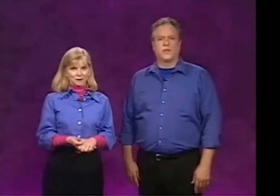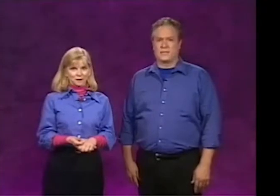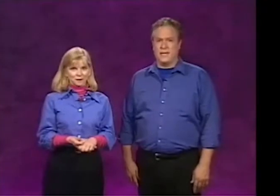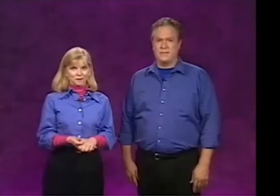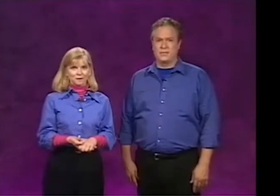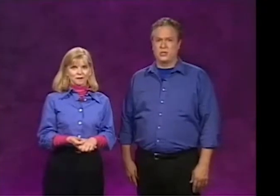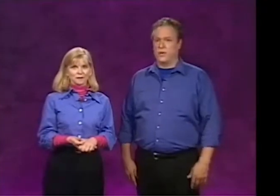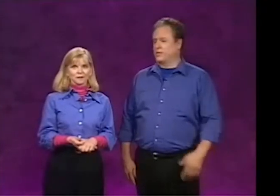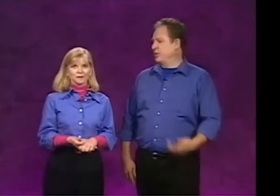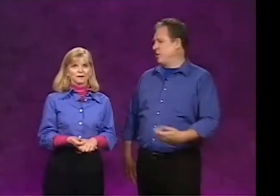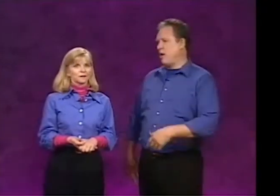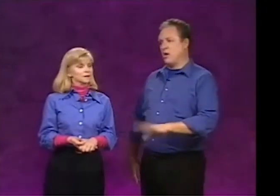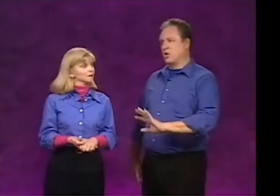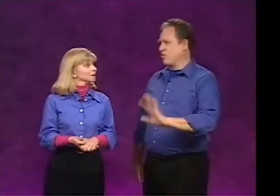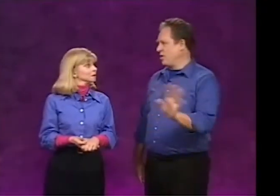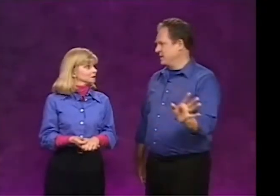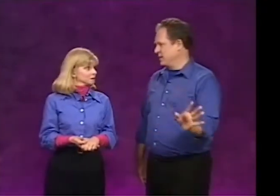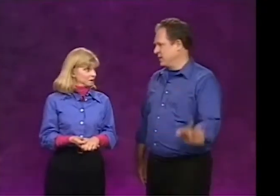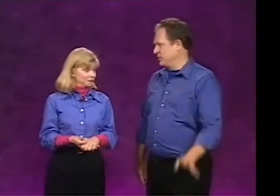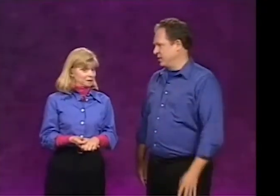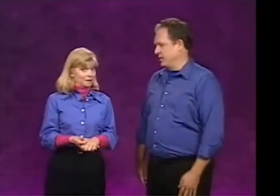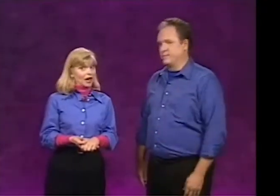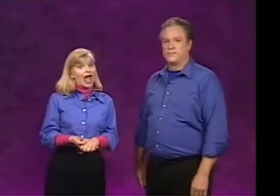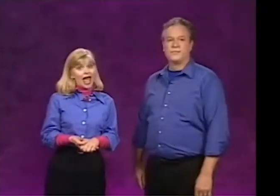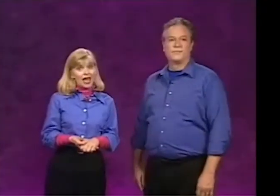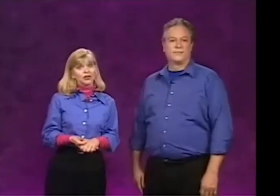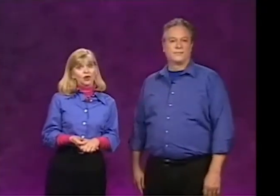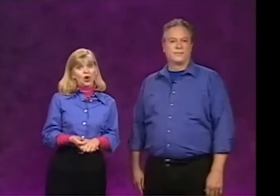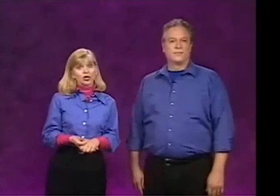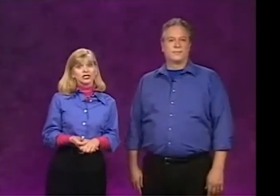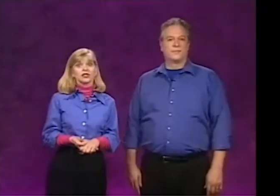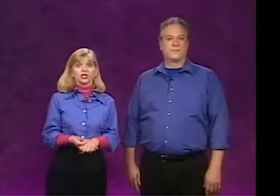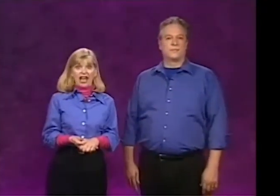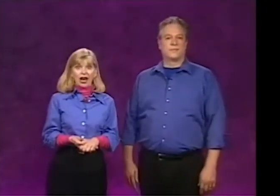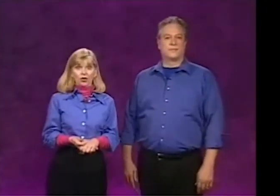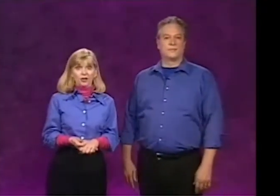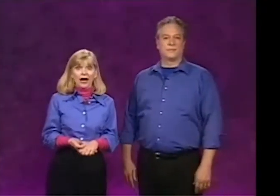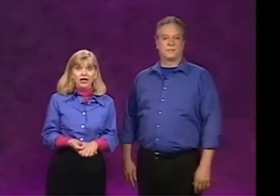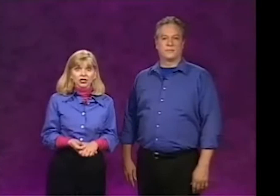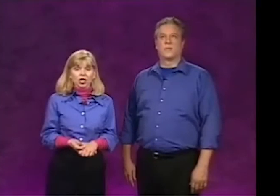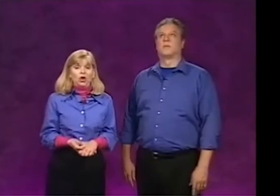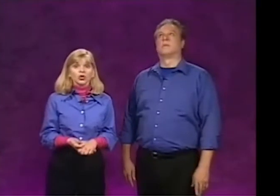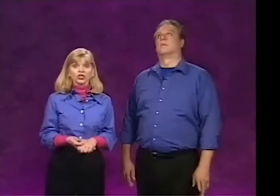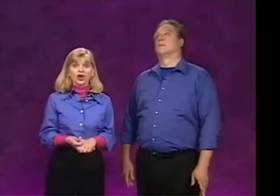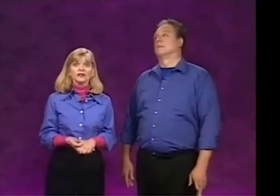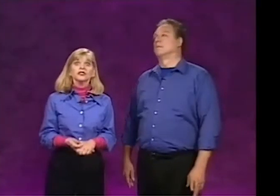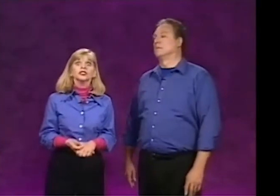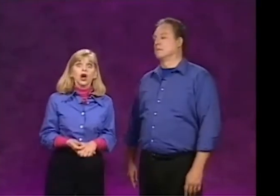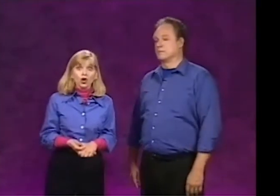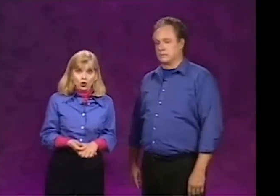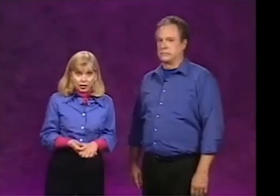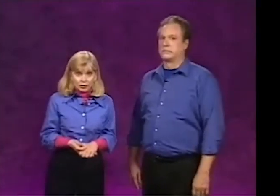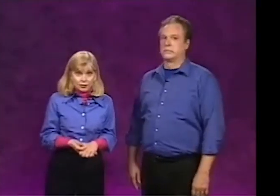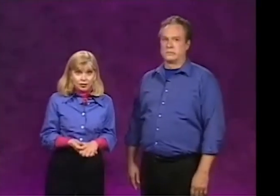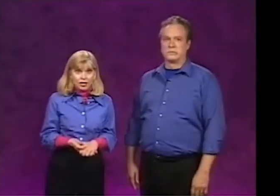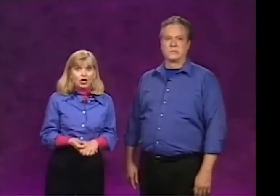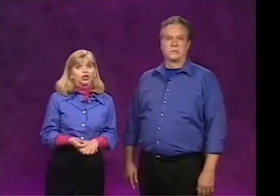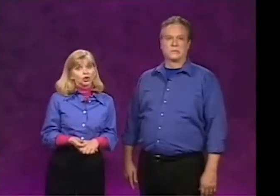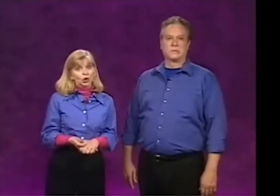the same situation all across the country. And of course, there's acronymitis, which drives us all crazy. Sure,